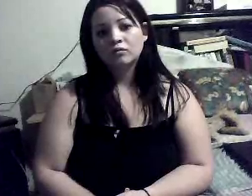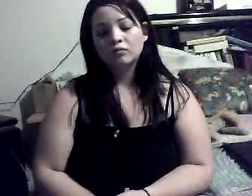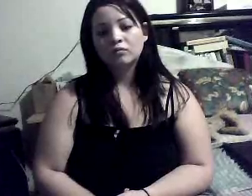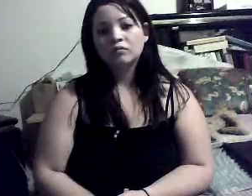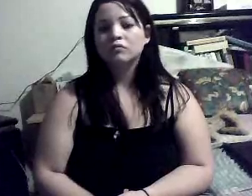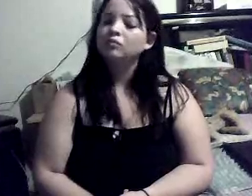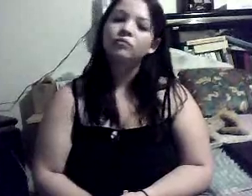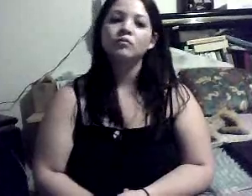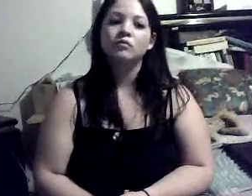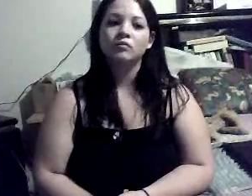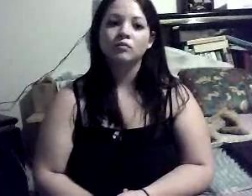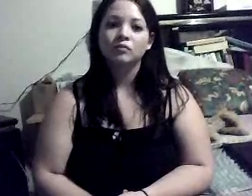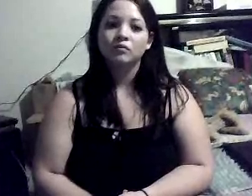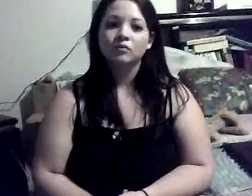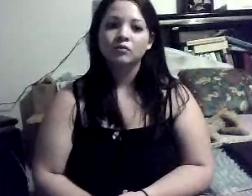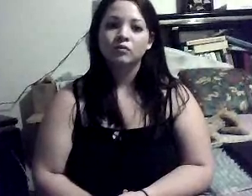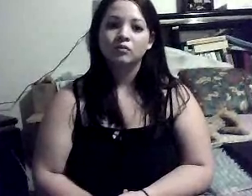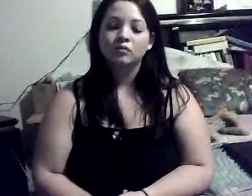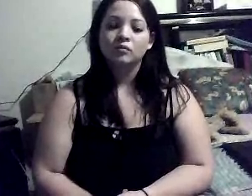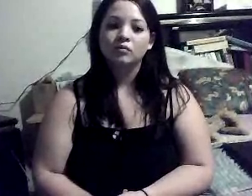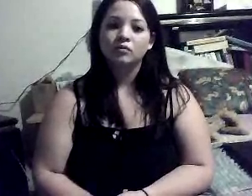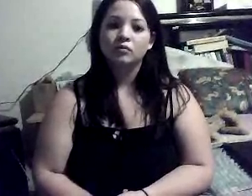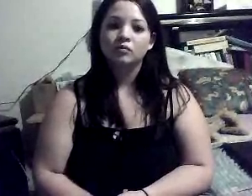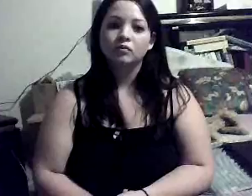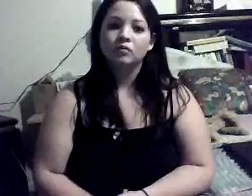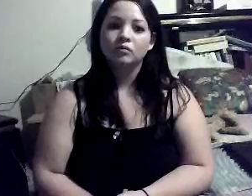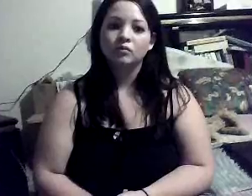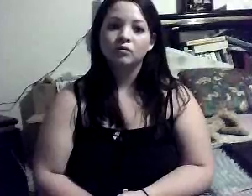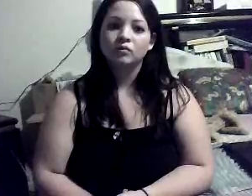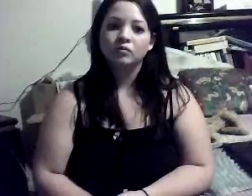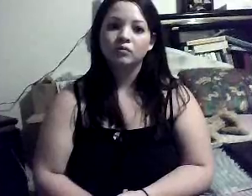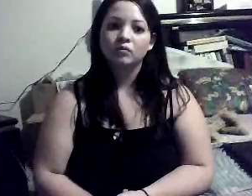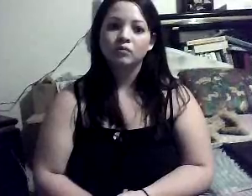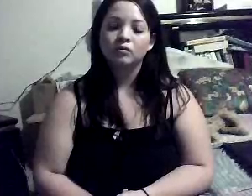farmhouse on the outskirts of Sheffield.